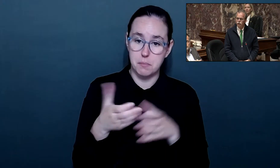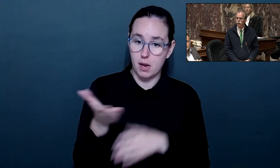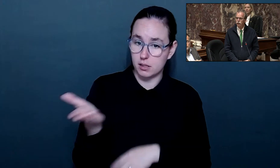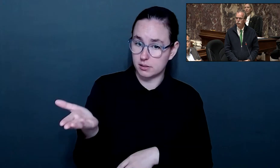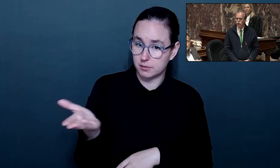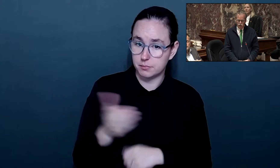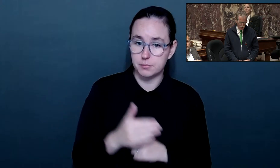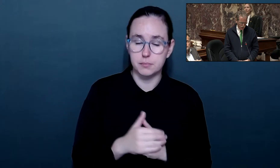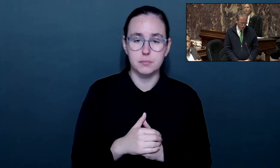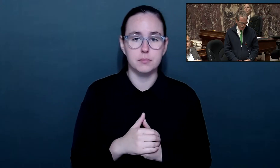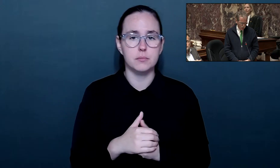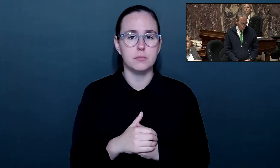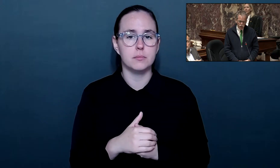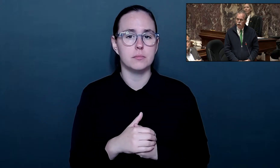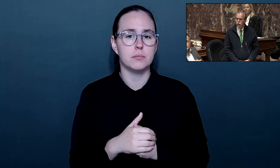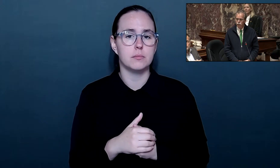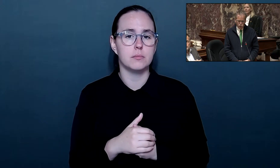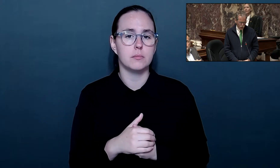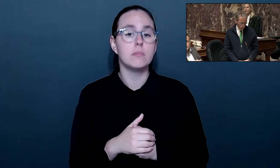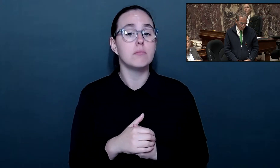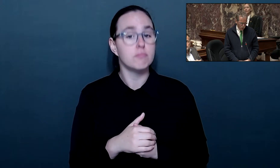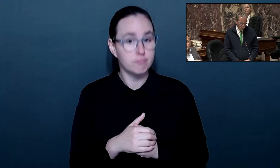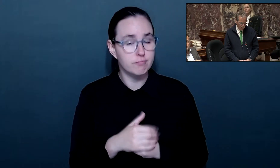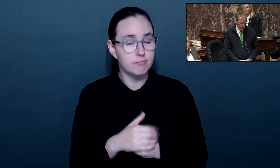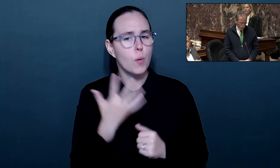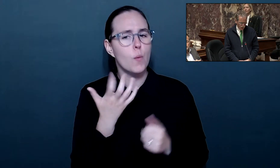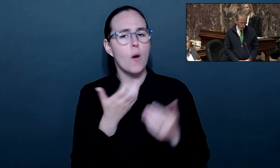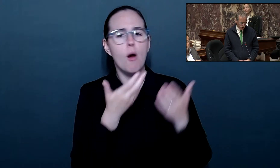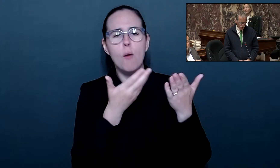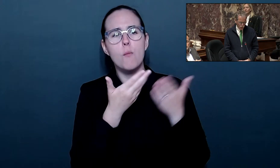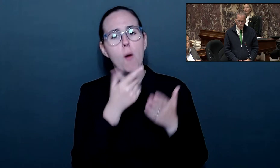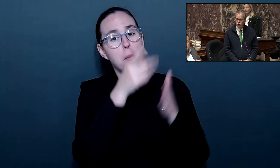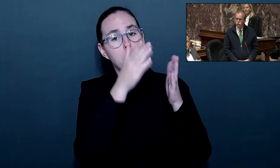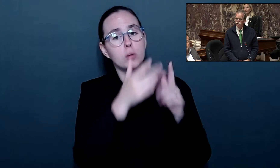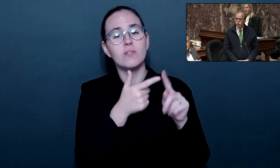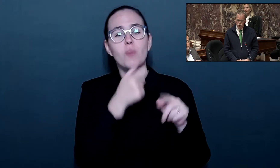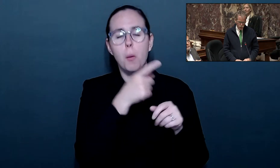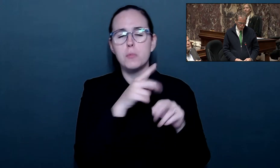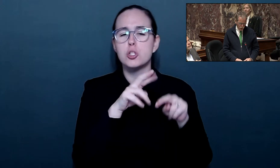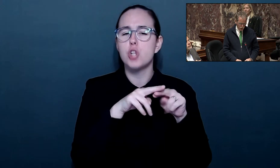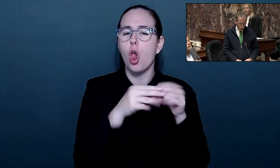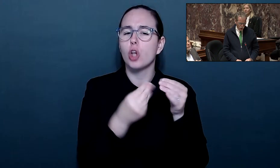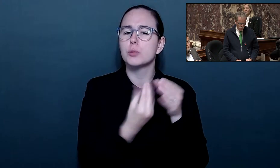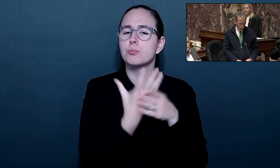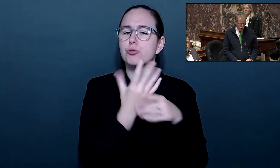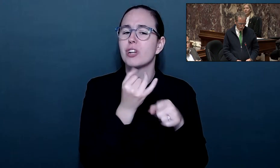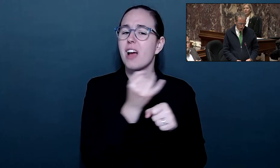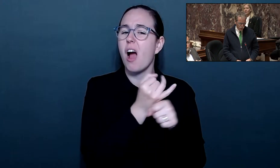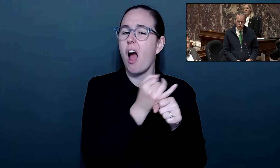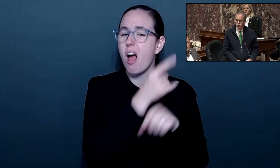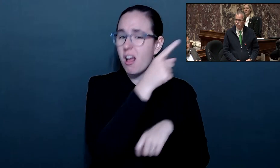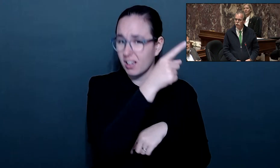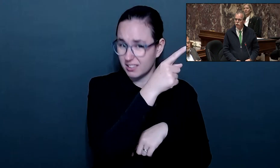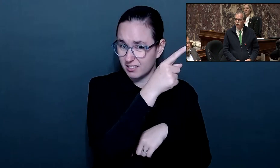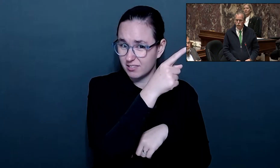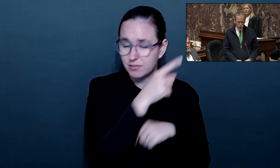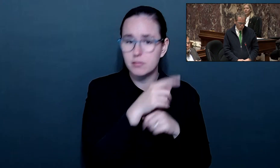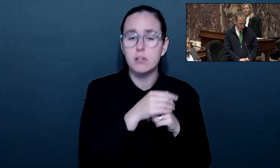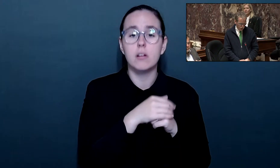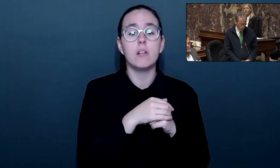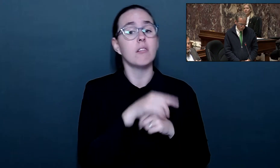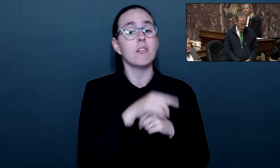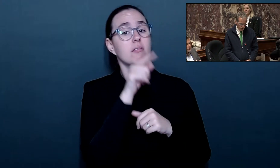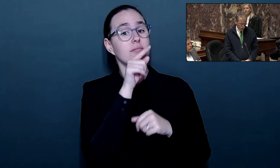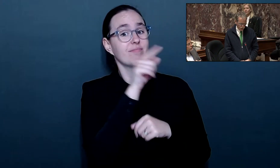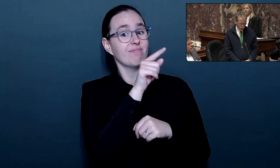Island, Olivia Hain. April is National Organ and Tissue Donation Awareness Month, and